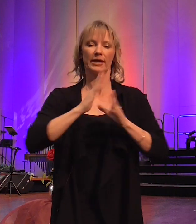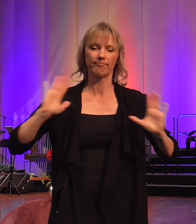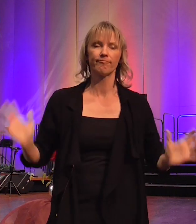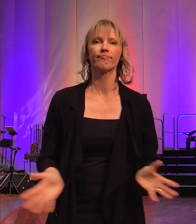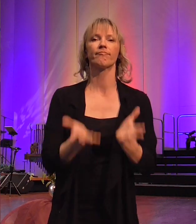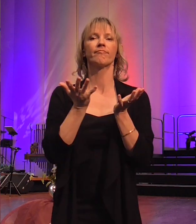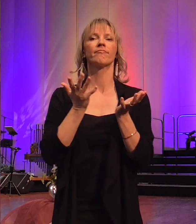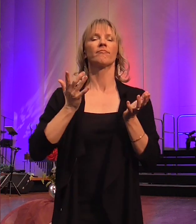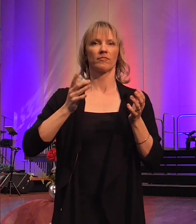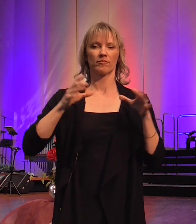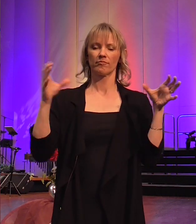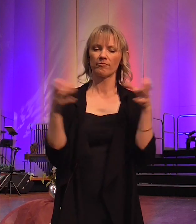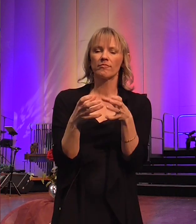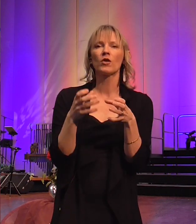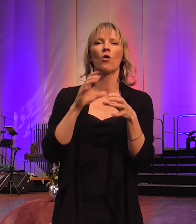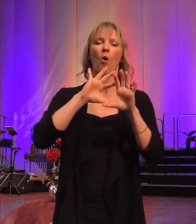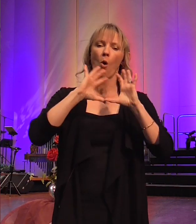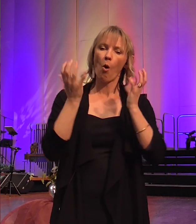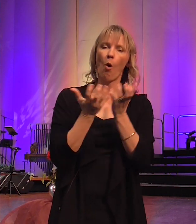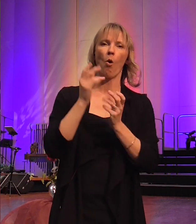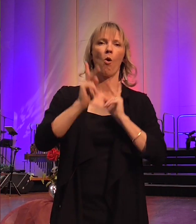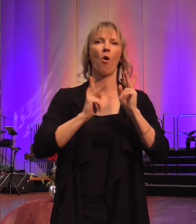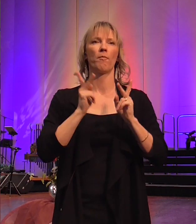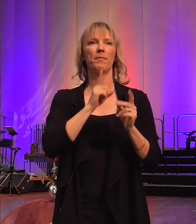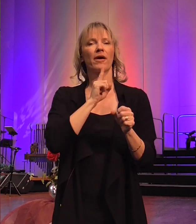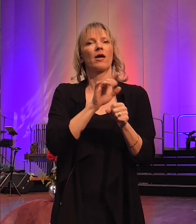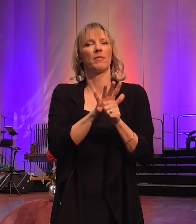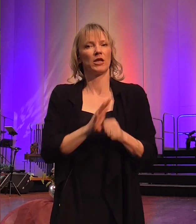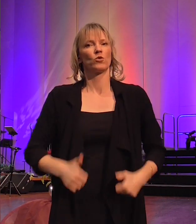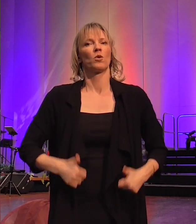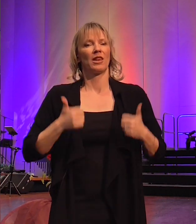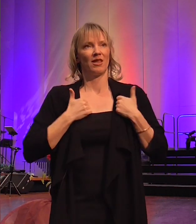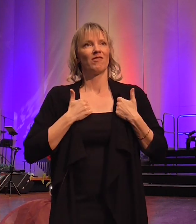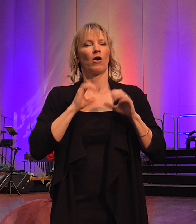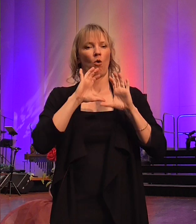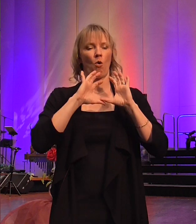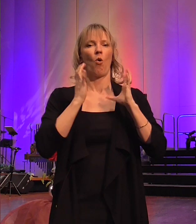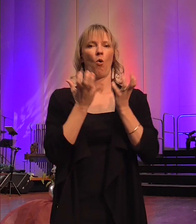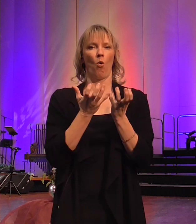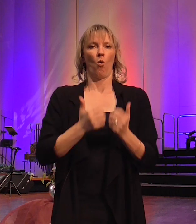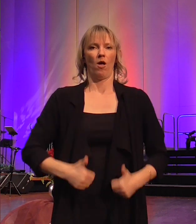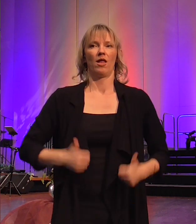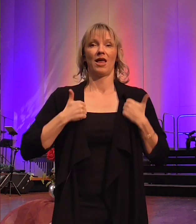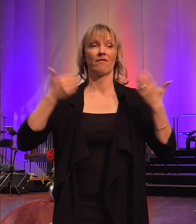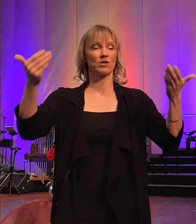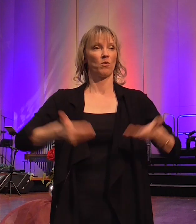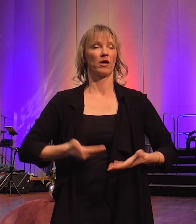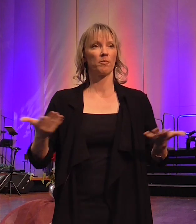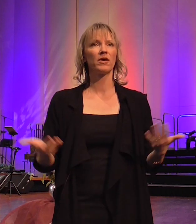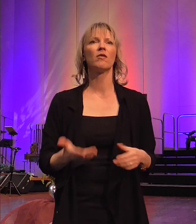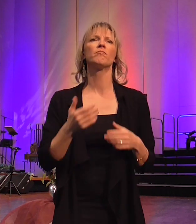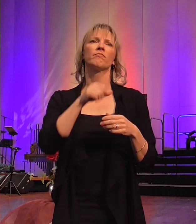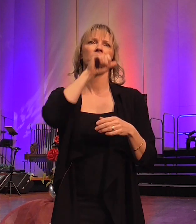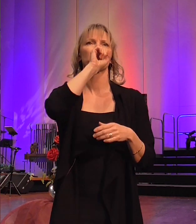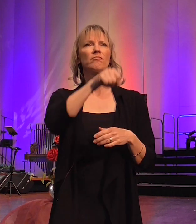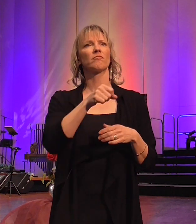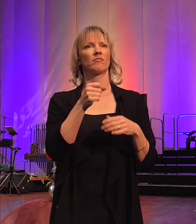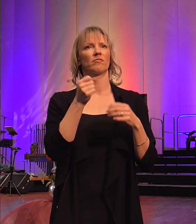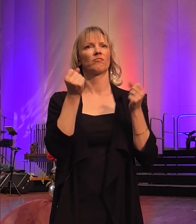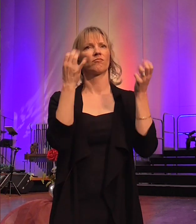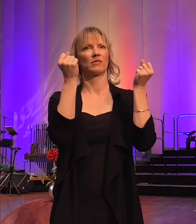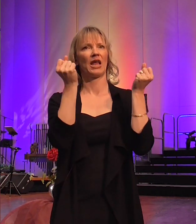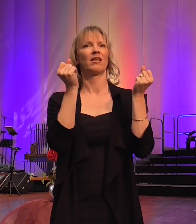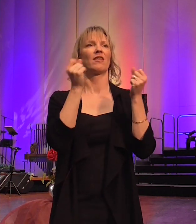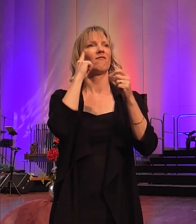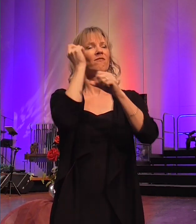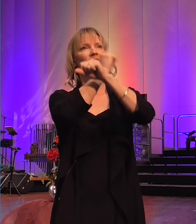of whole people committed to living whole lives, and we welcome you here. We love to recite our vision and mission each week.